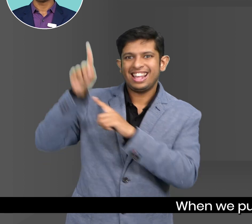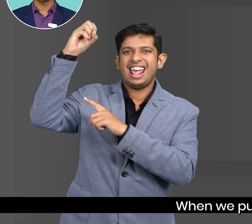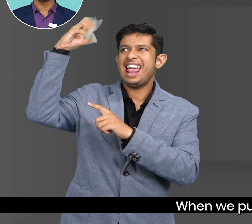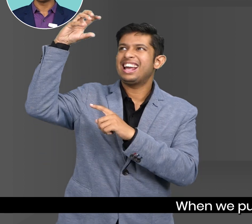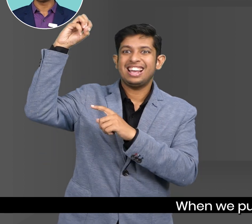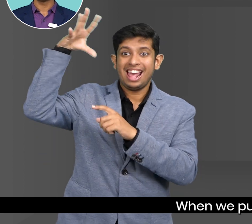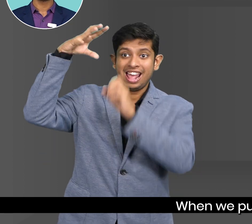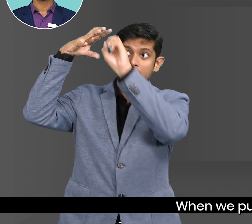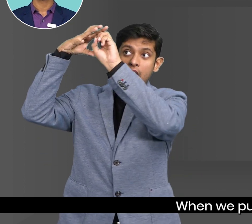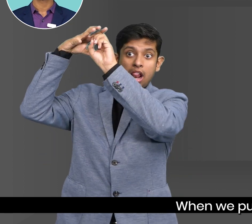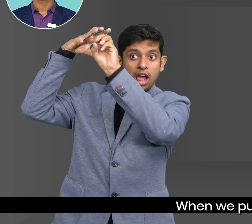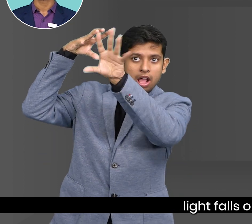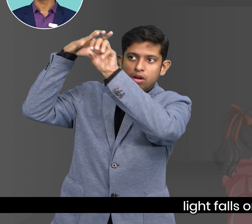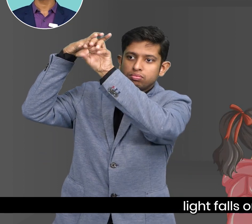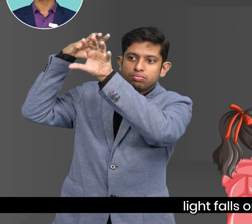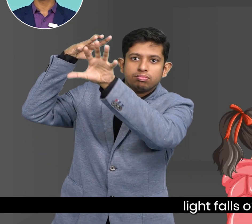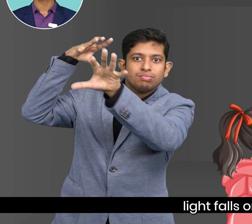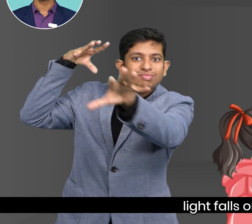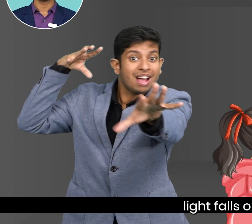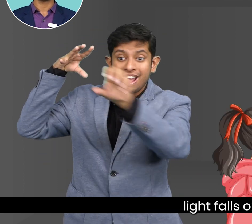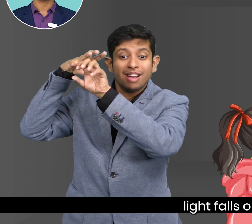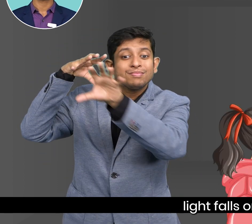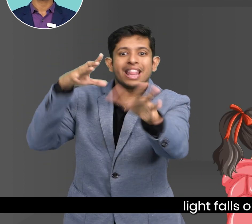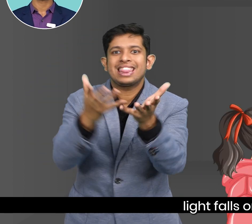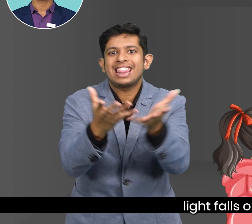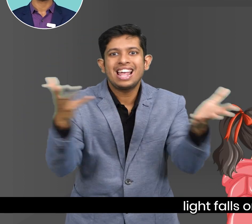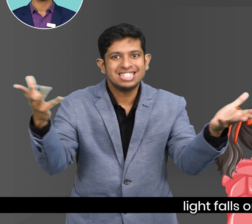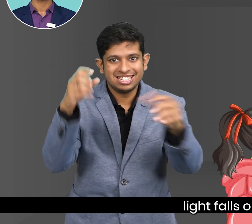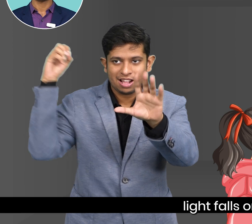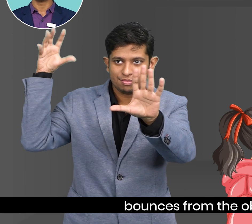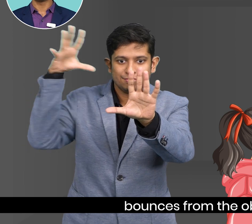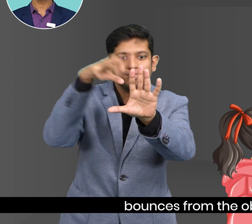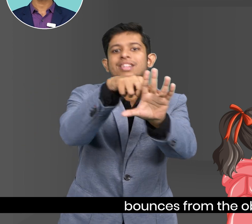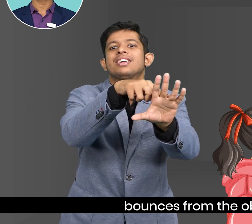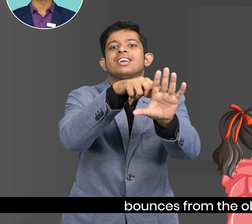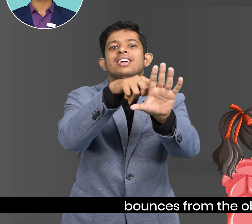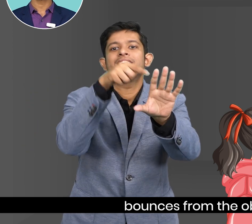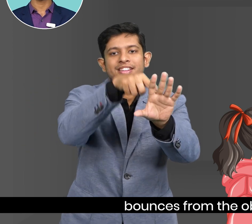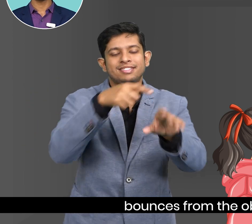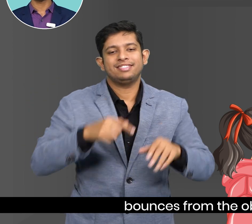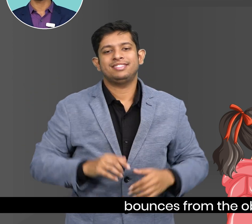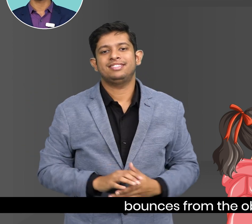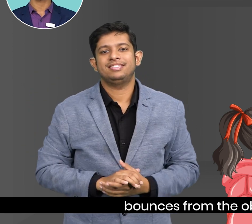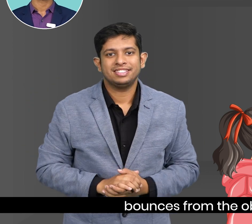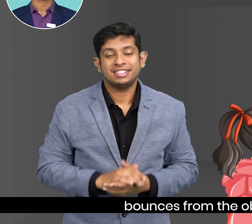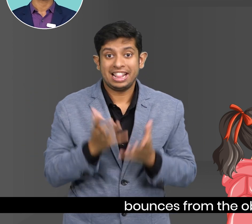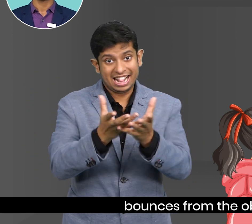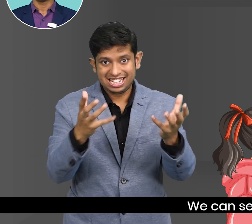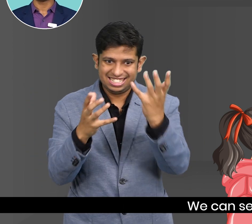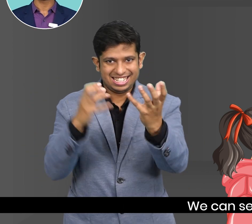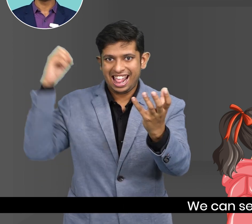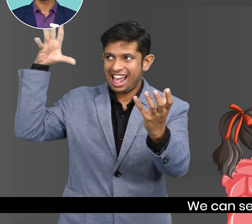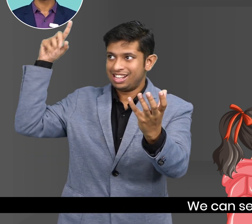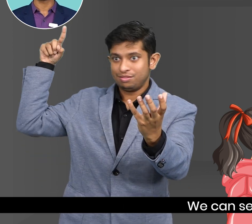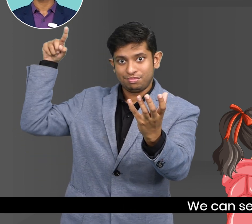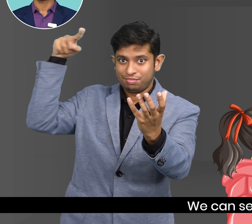When we put on the bulb, light falls on the object, bounces from the object and reaches us.